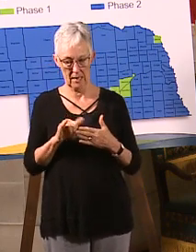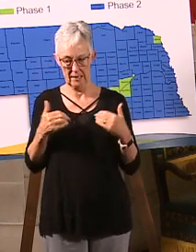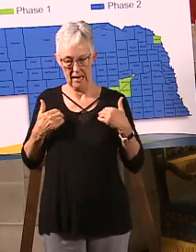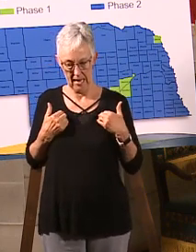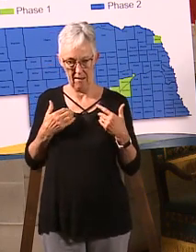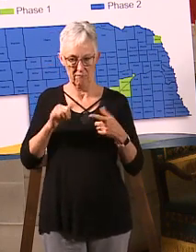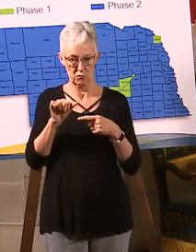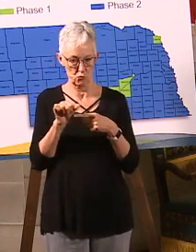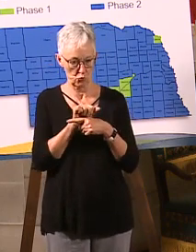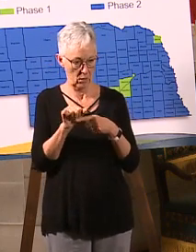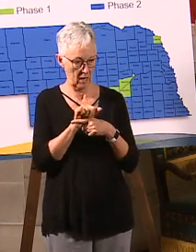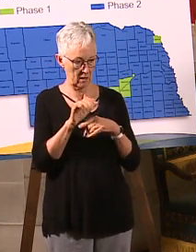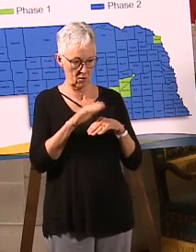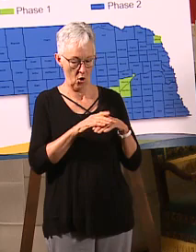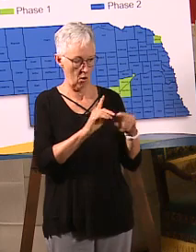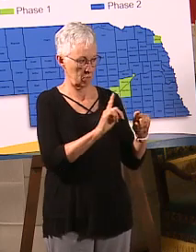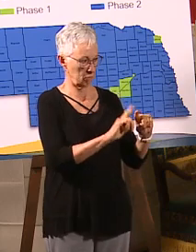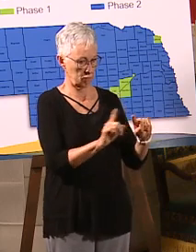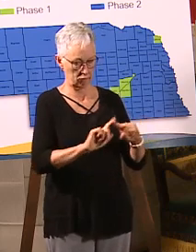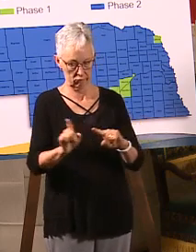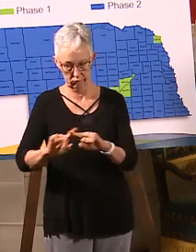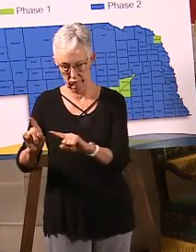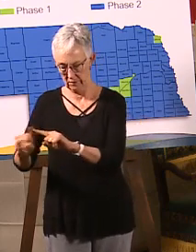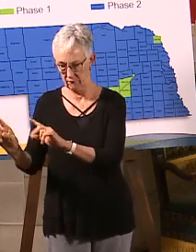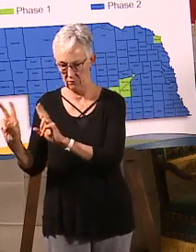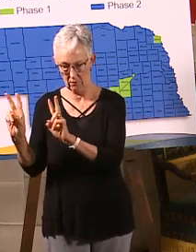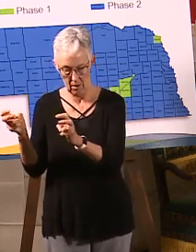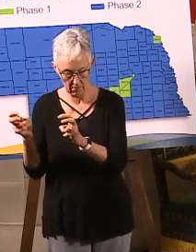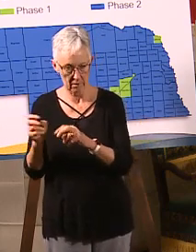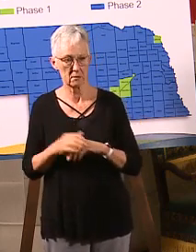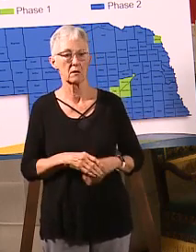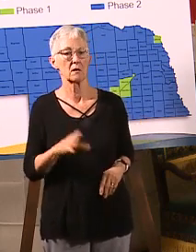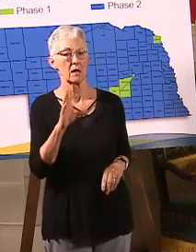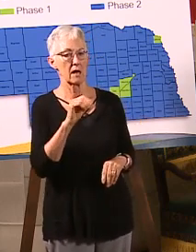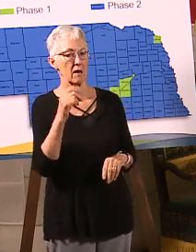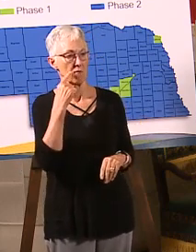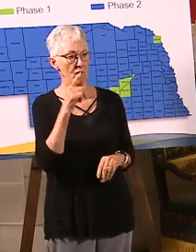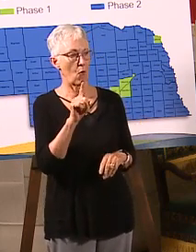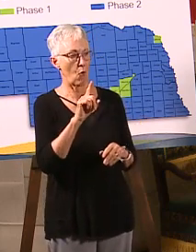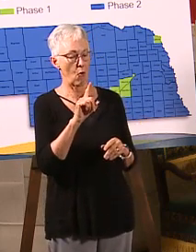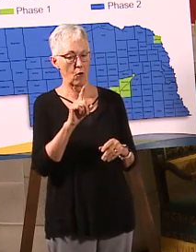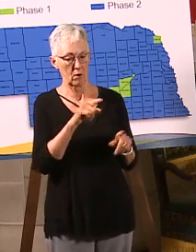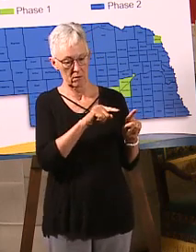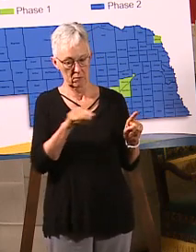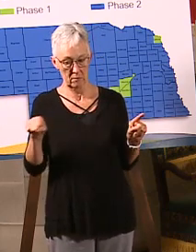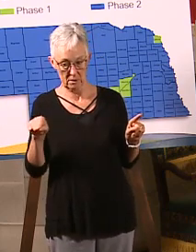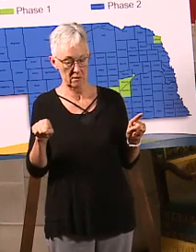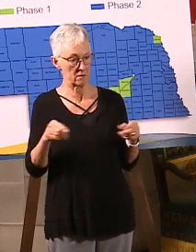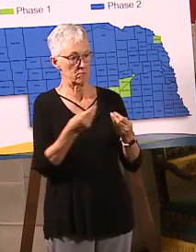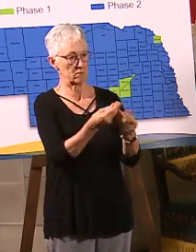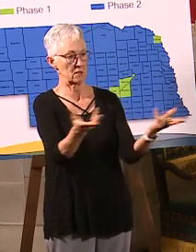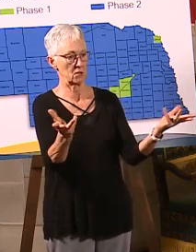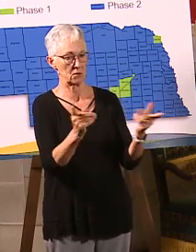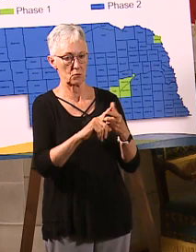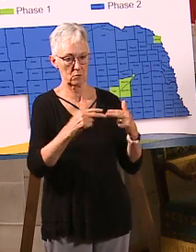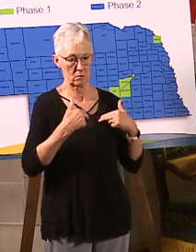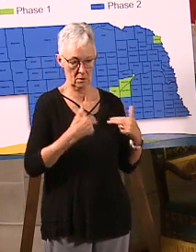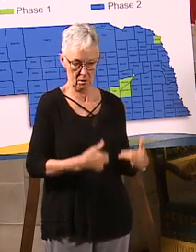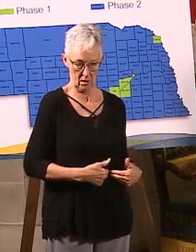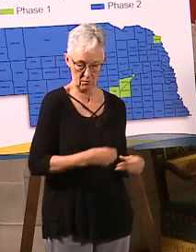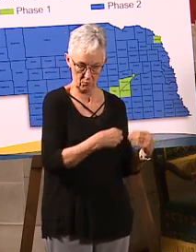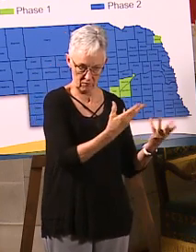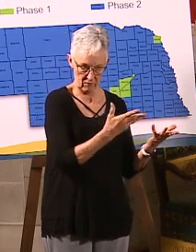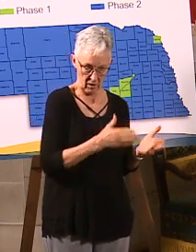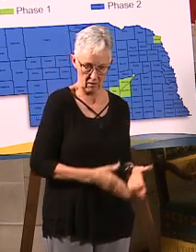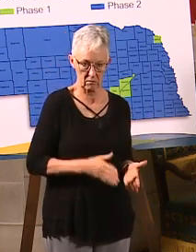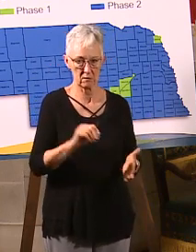variety of training that occurs for those resources, just for our health providers, but also for other citizens and others throughout the